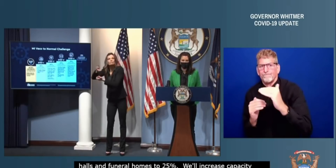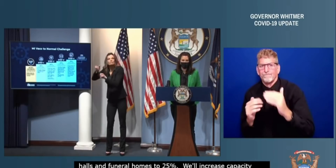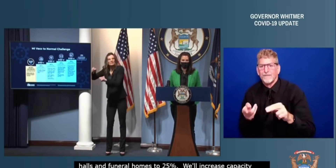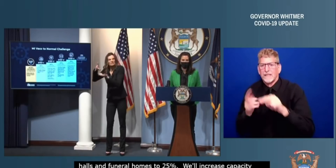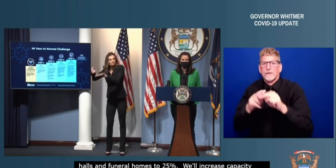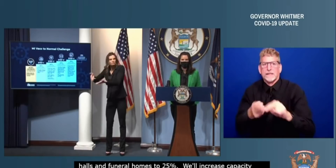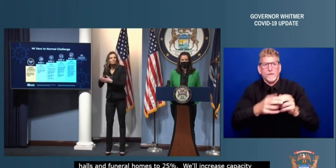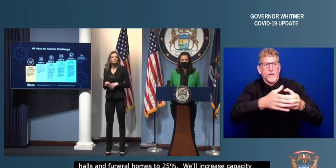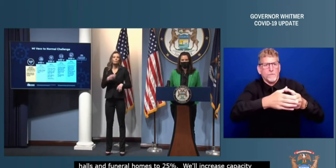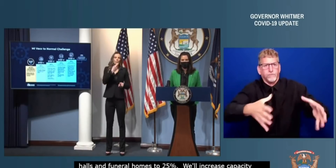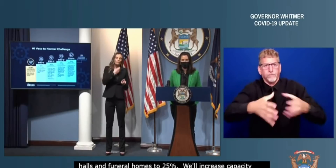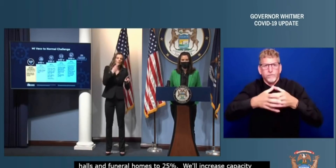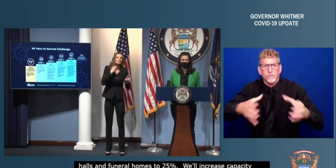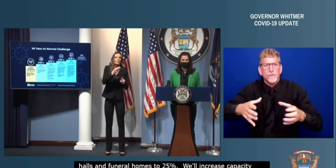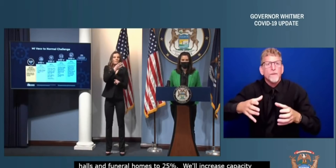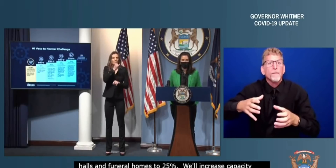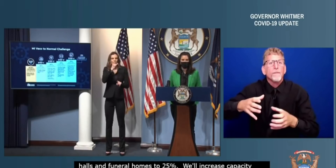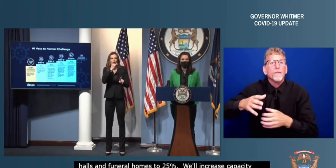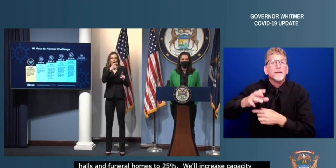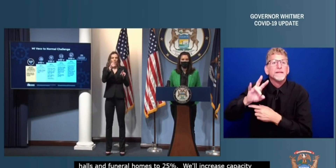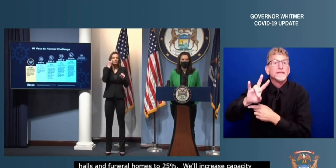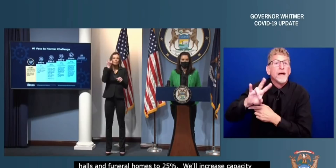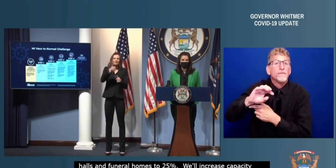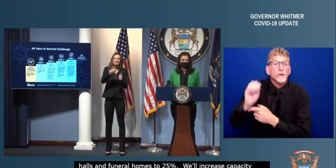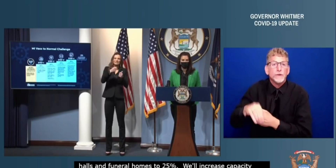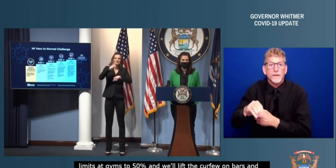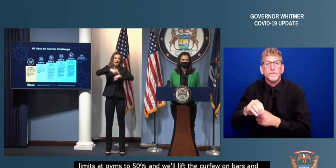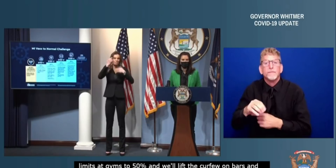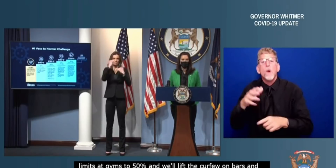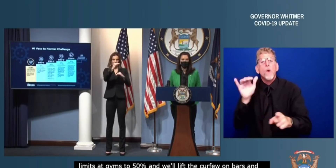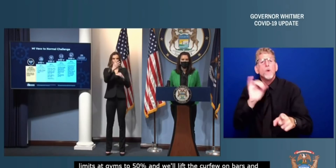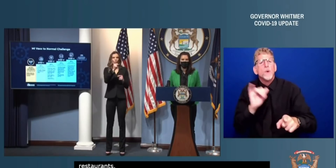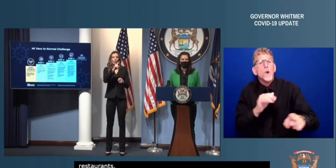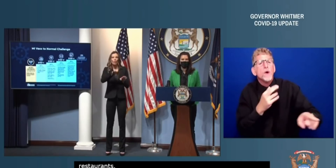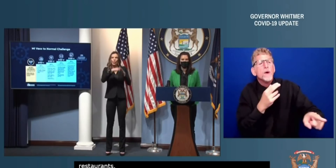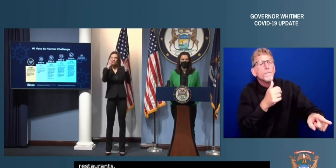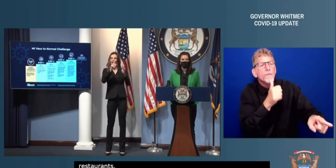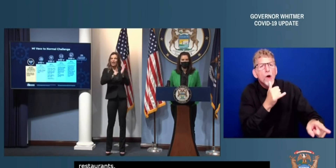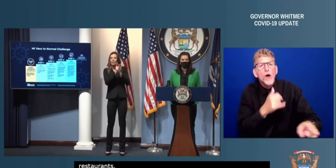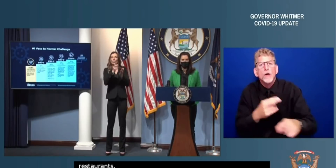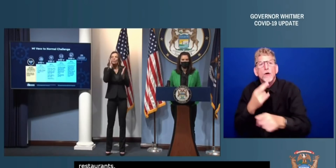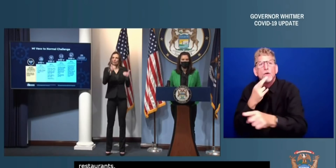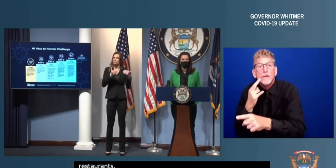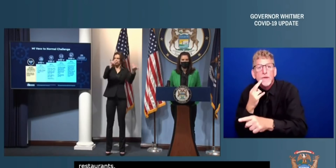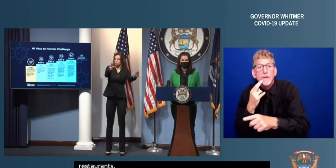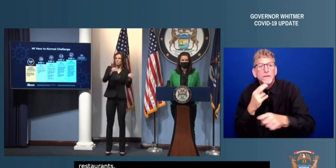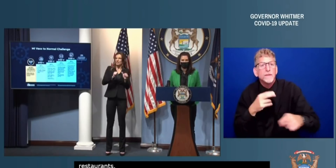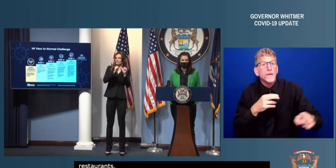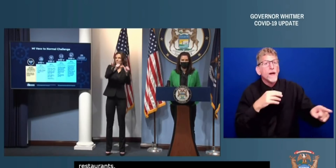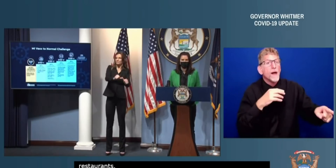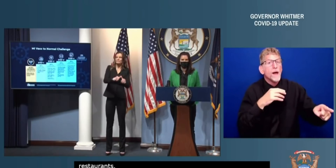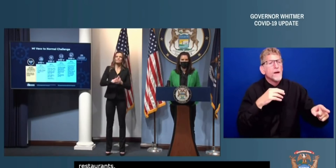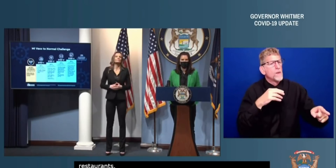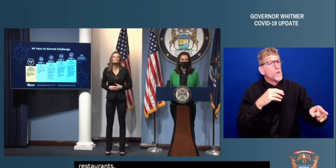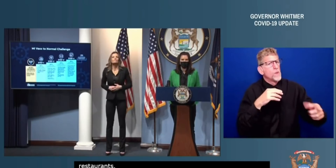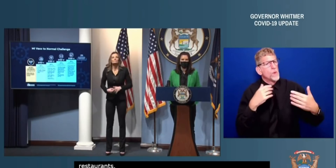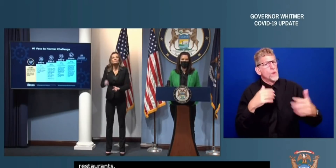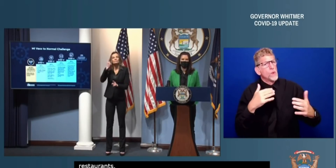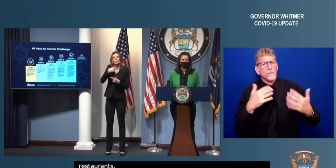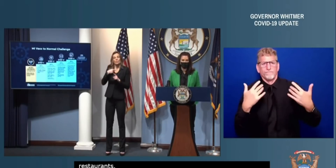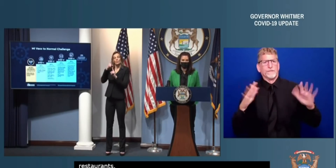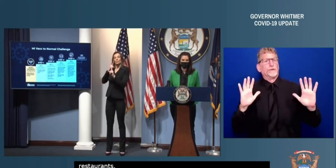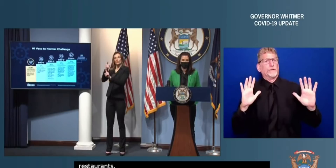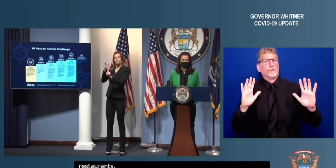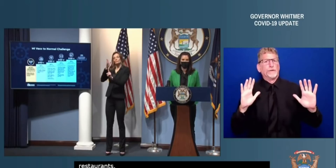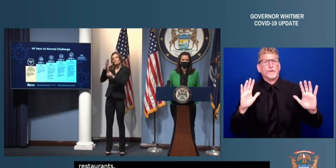restaurants. For this step and the next, MDHHS may delay implementation in a certain region if the 7-day average of new cases